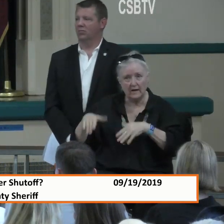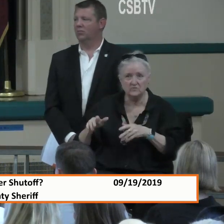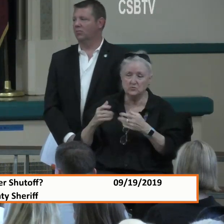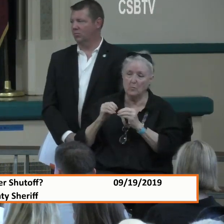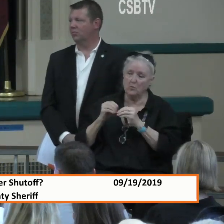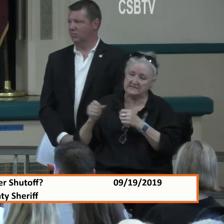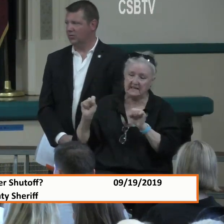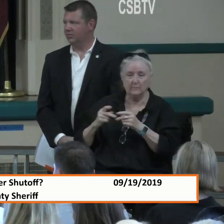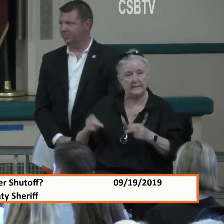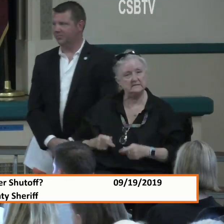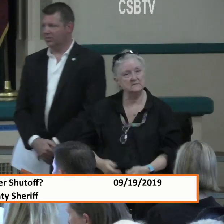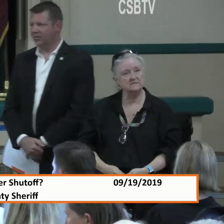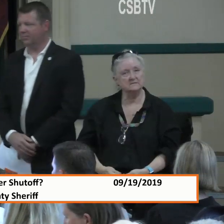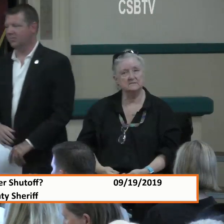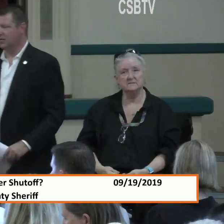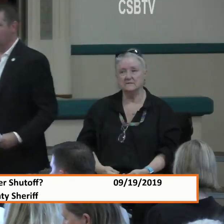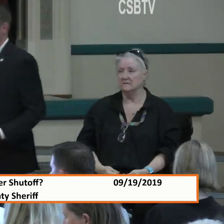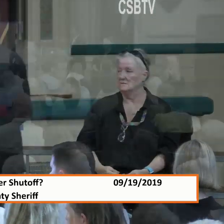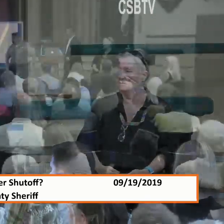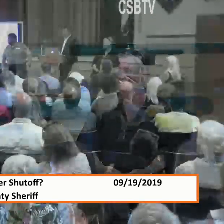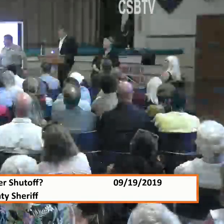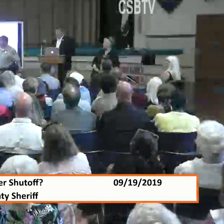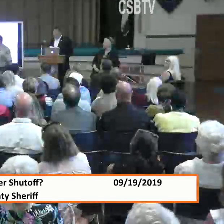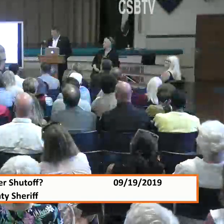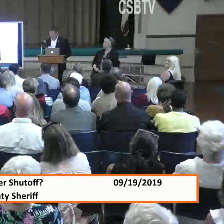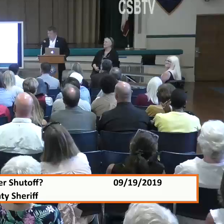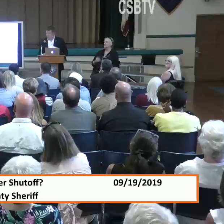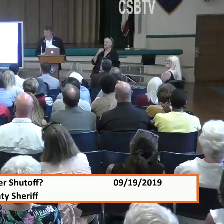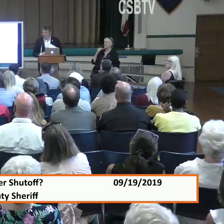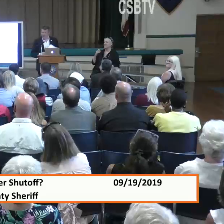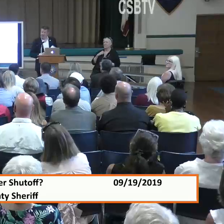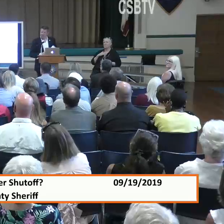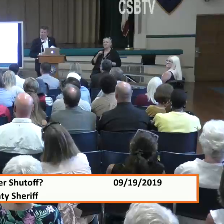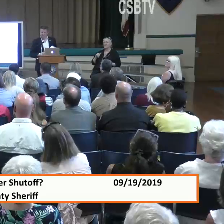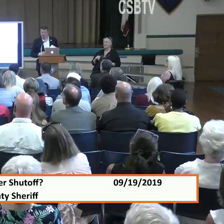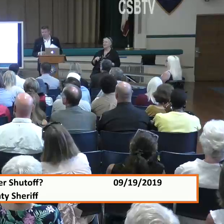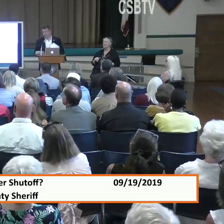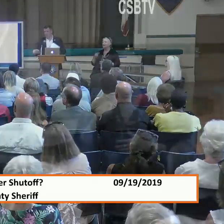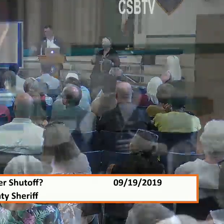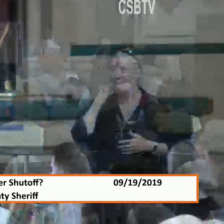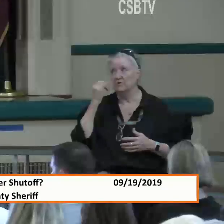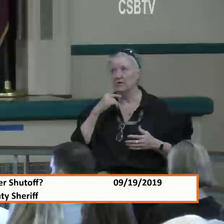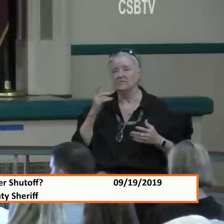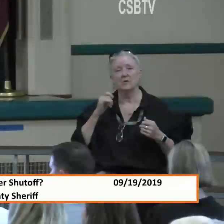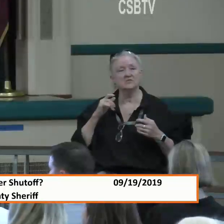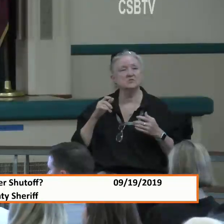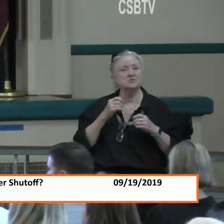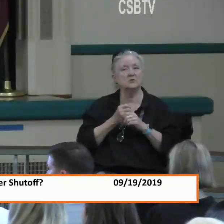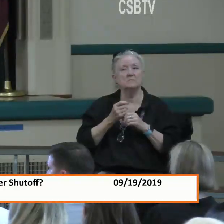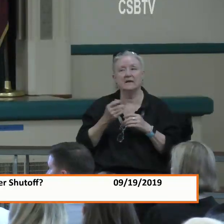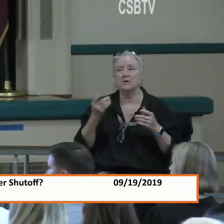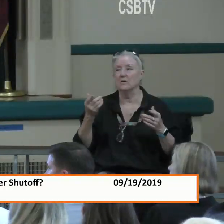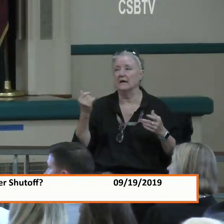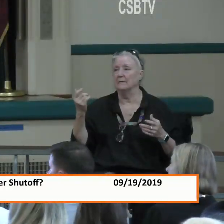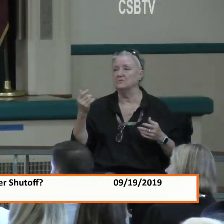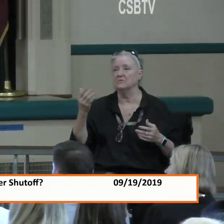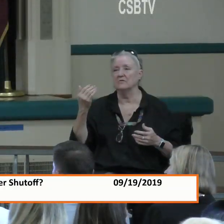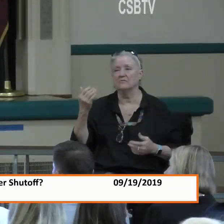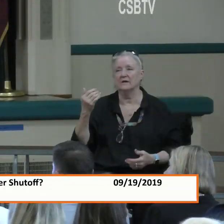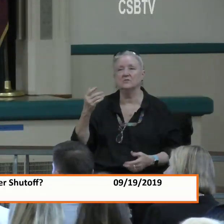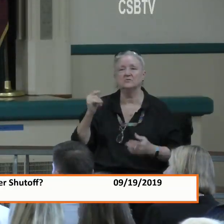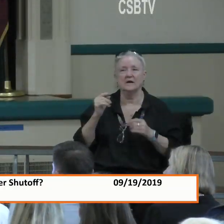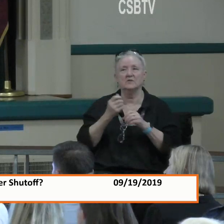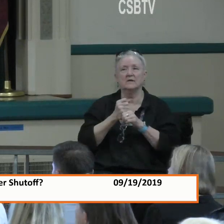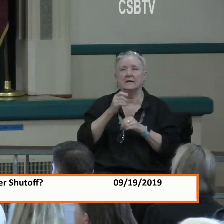safer location. Good. Thank you. Appreciate that. If you have questions, you can make your way up to the front and we'll try and get